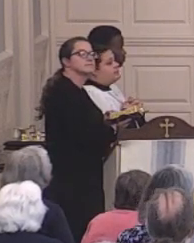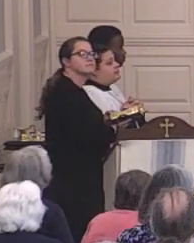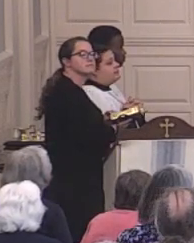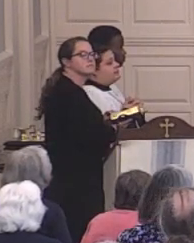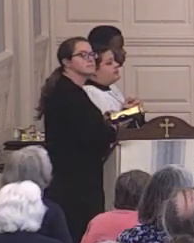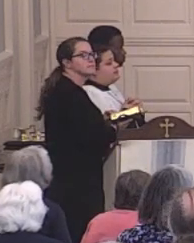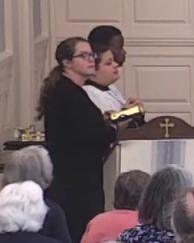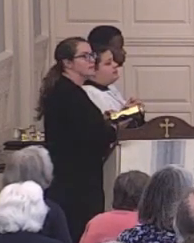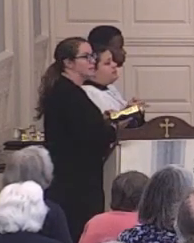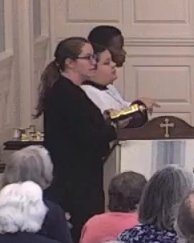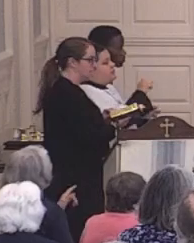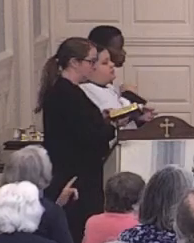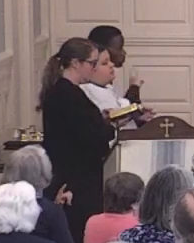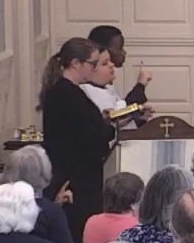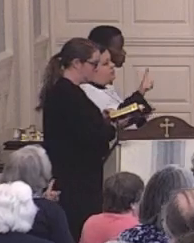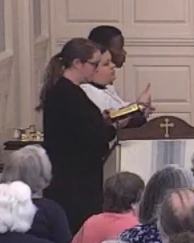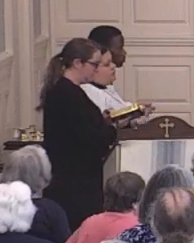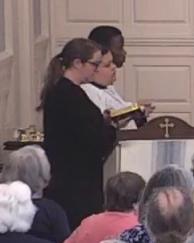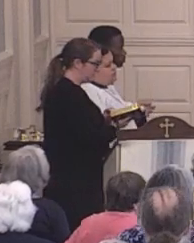eleison,